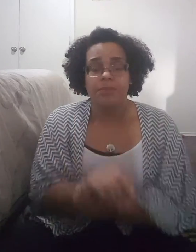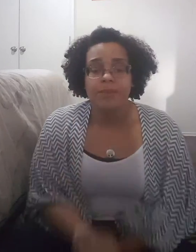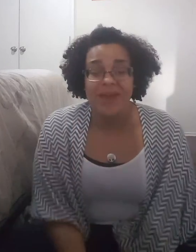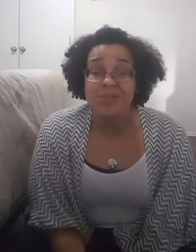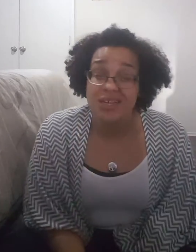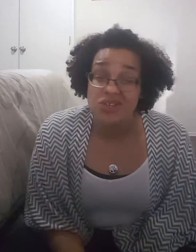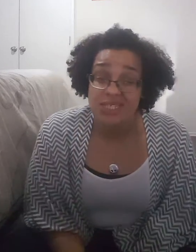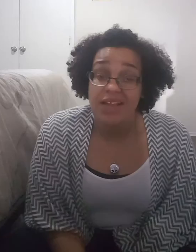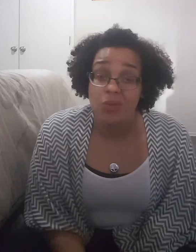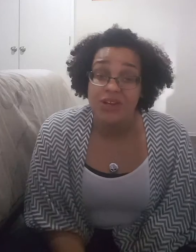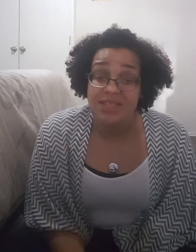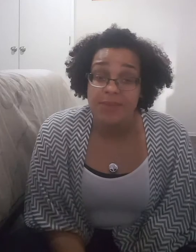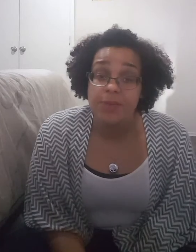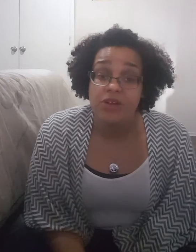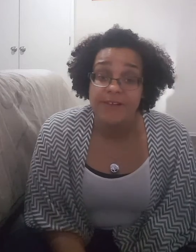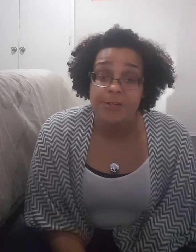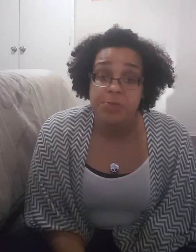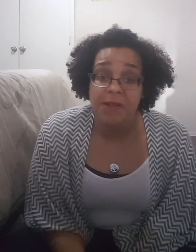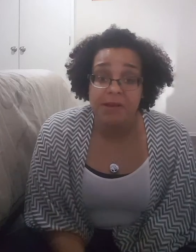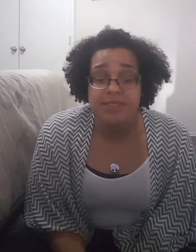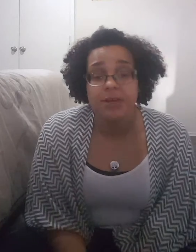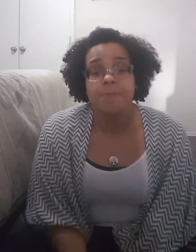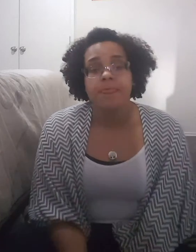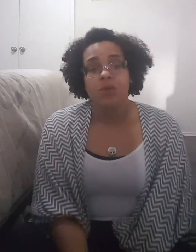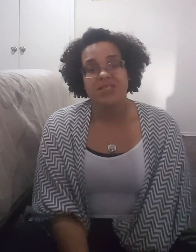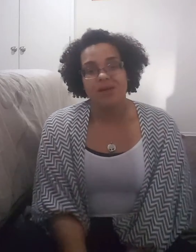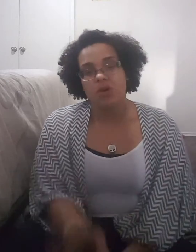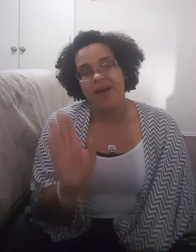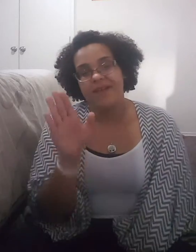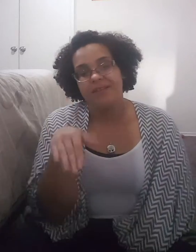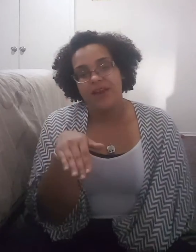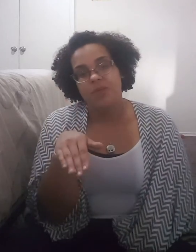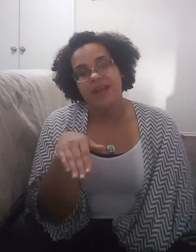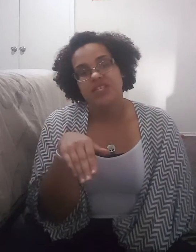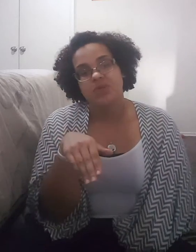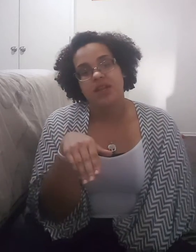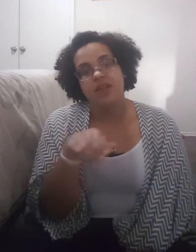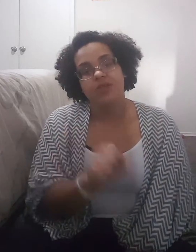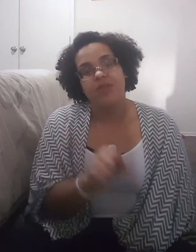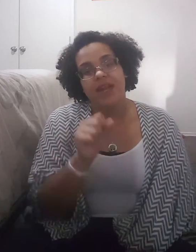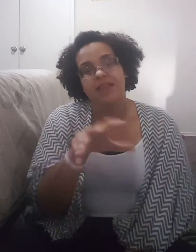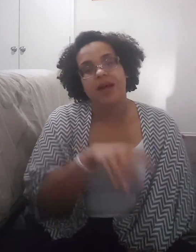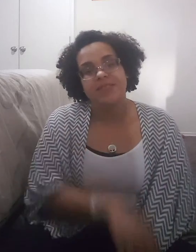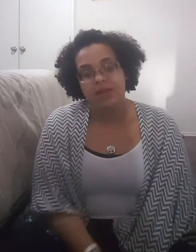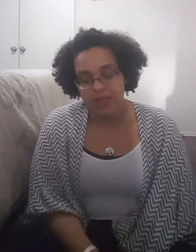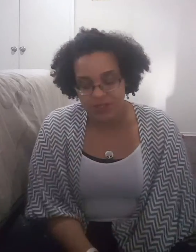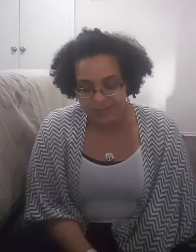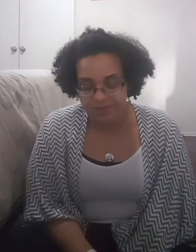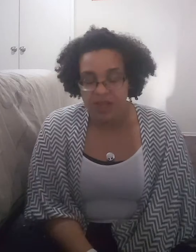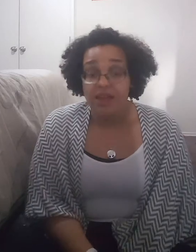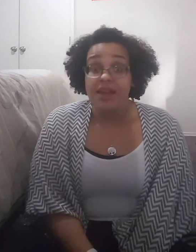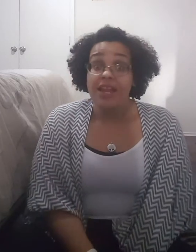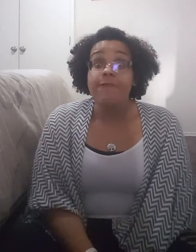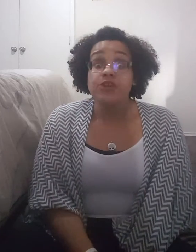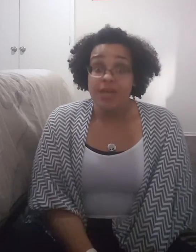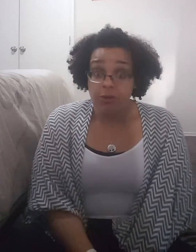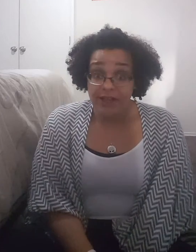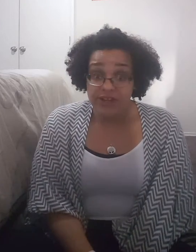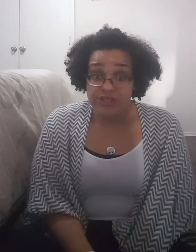be able to understand the words that people are finger spelling. So we'll talk more about that later, but I just wanted to throw that in the up down letters. Now for double letters,